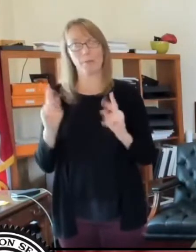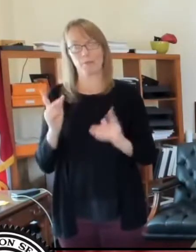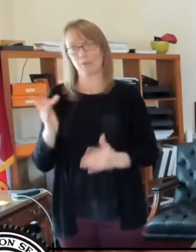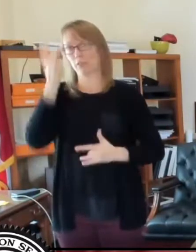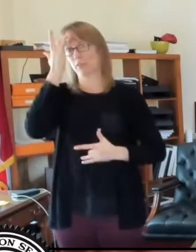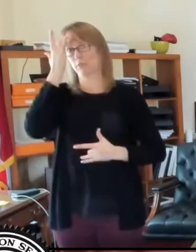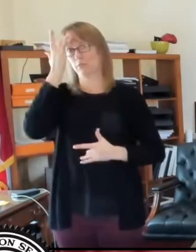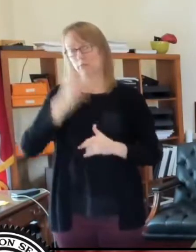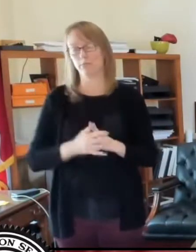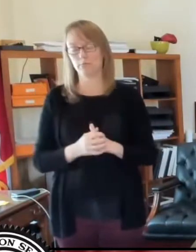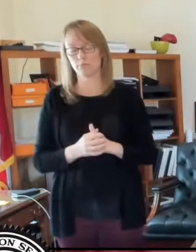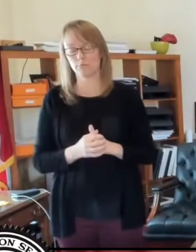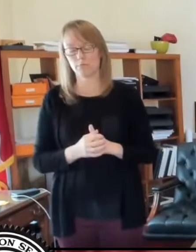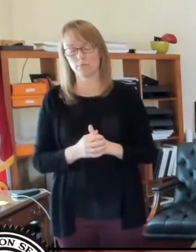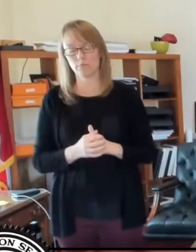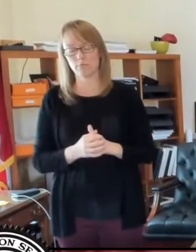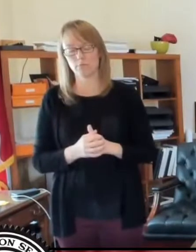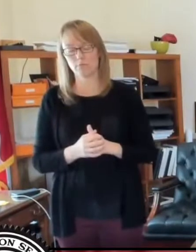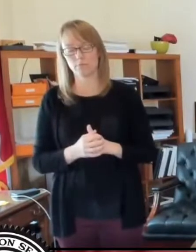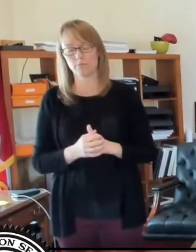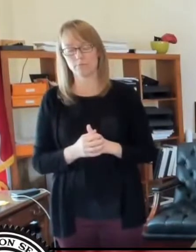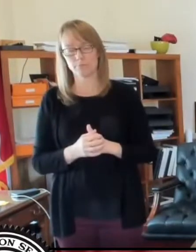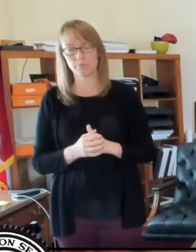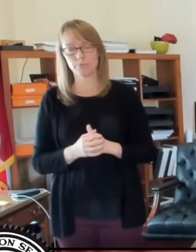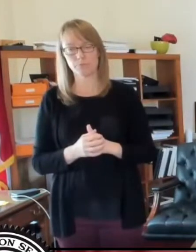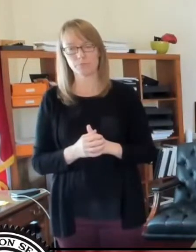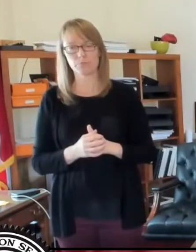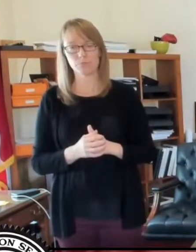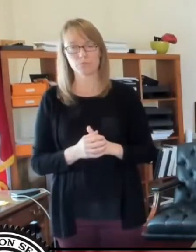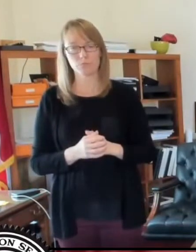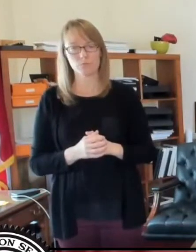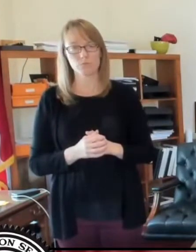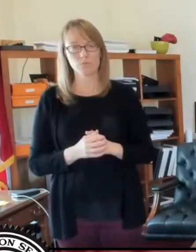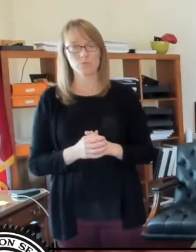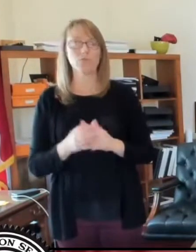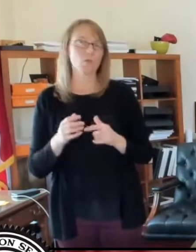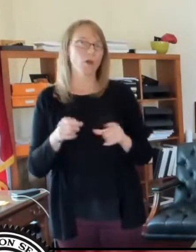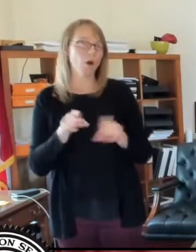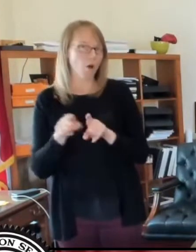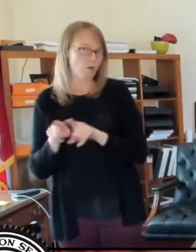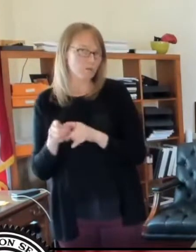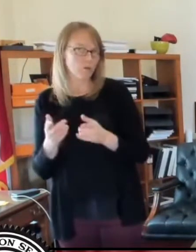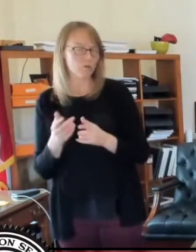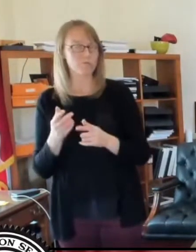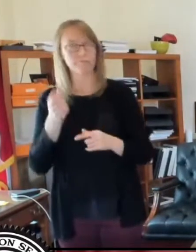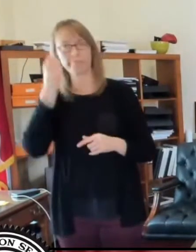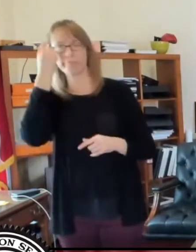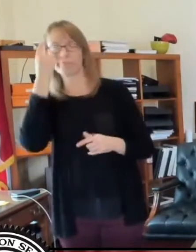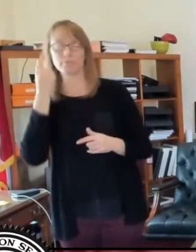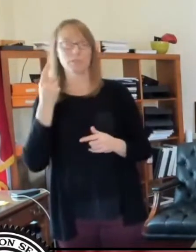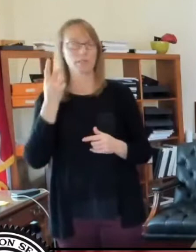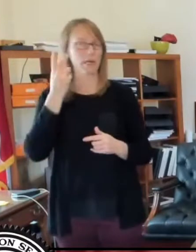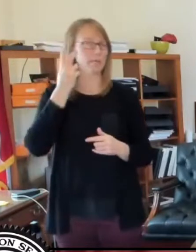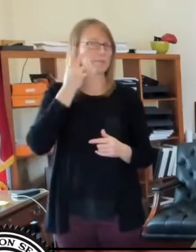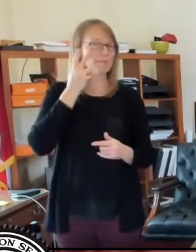other thing that we may see, of course, is as we go forward in this week, I'm anxious to